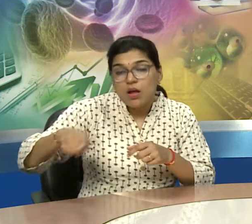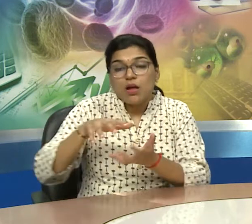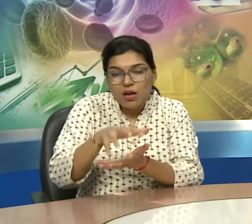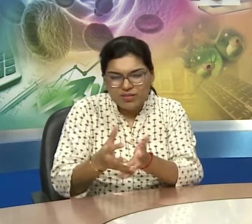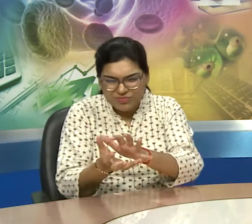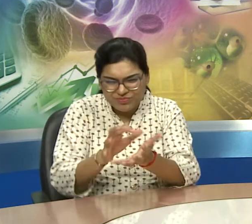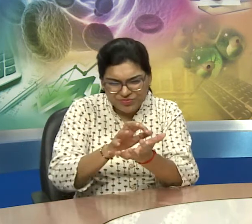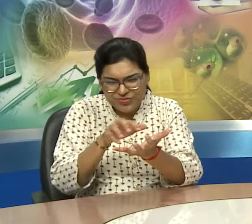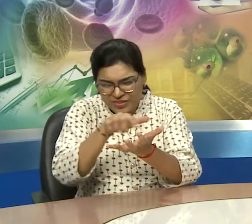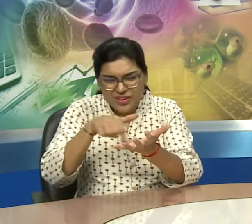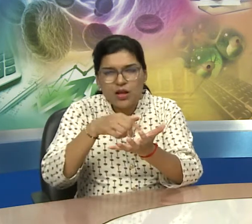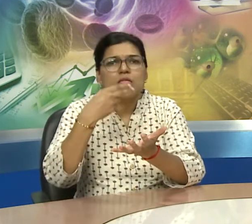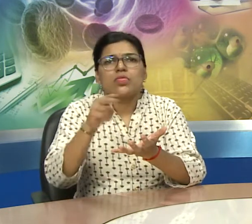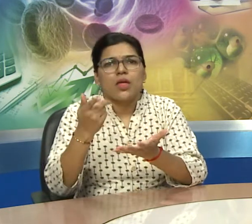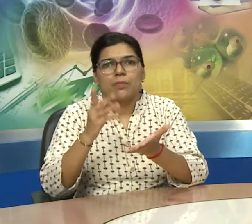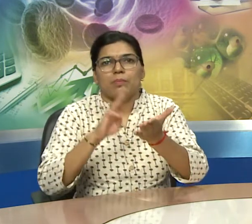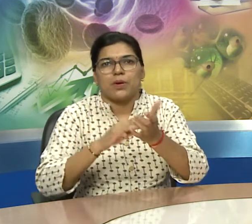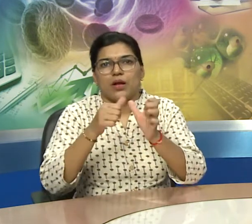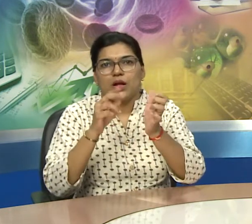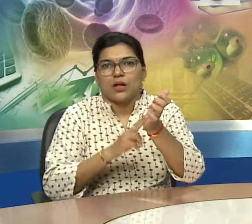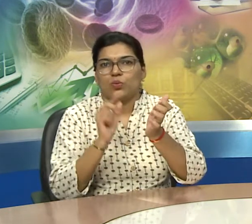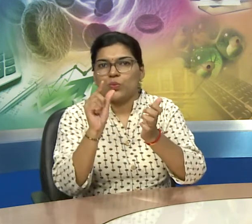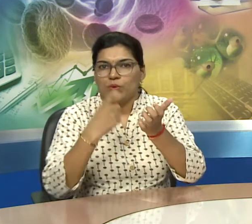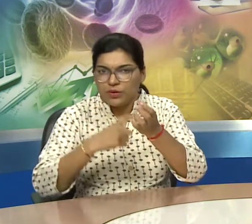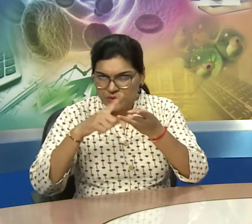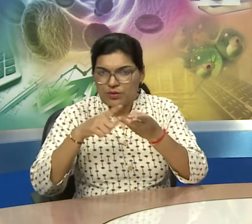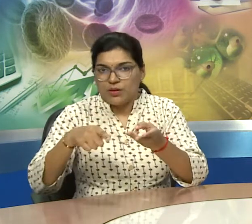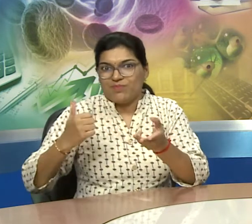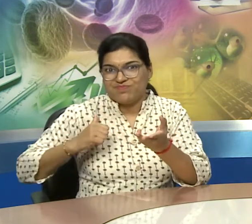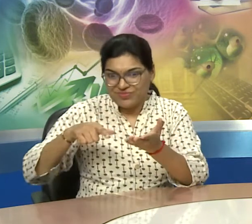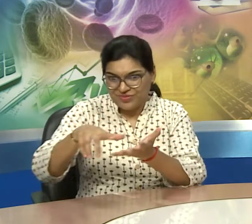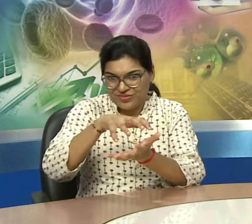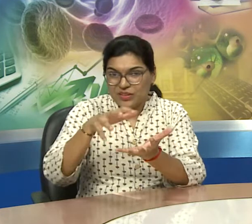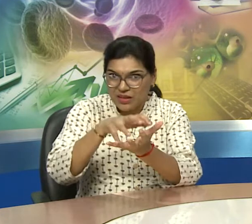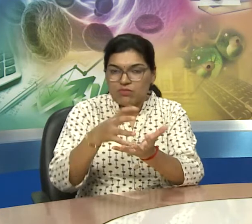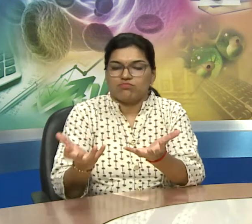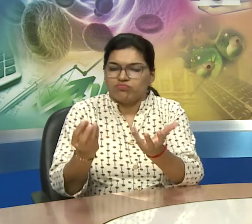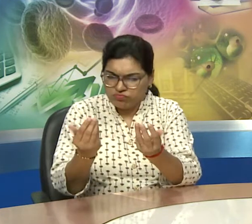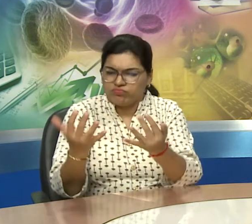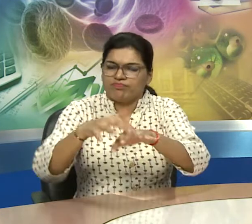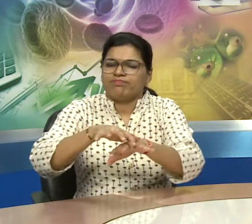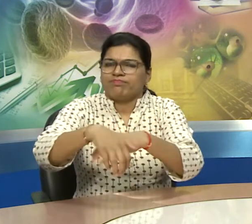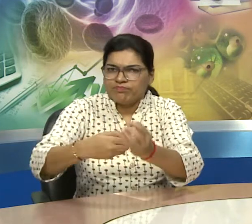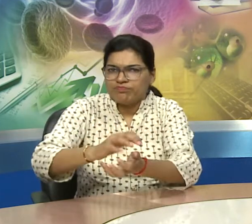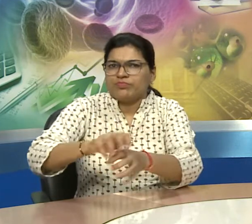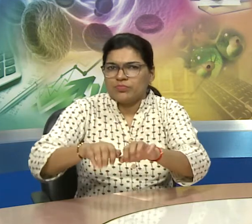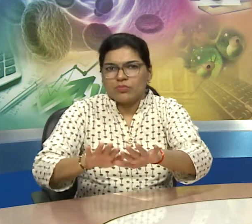And the waste material of agriculture, the green waste, and the waste material of the